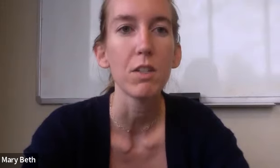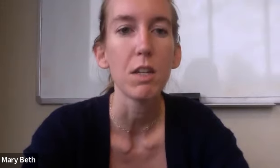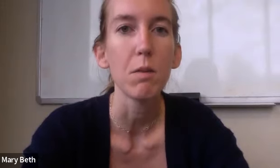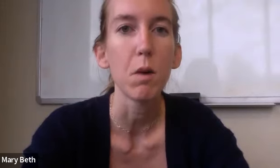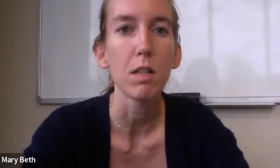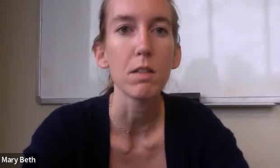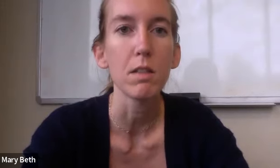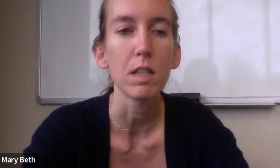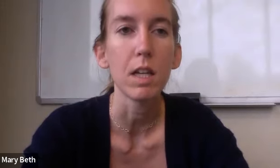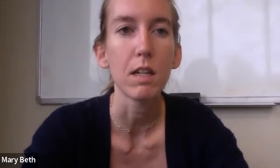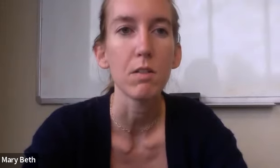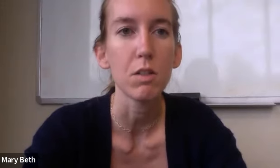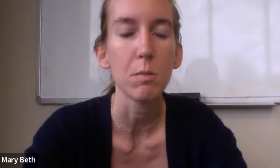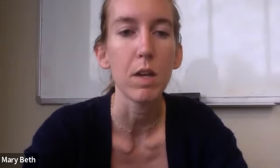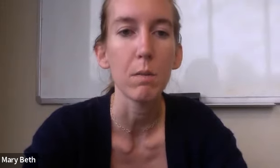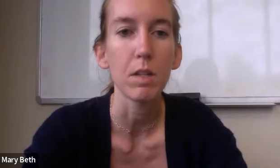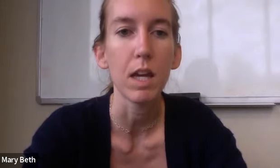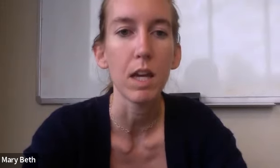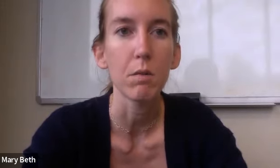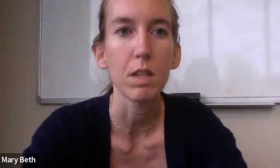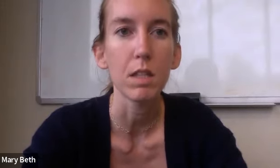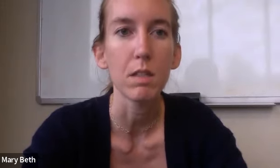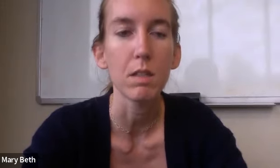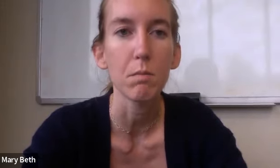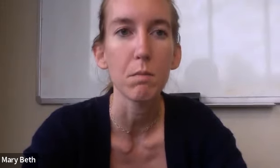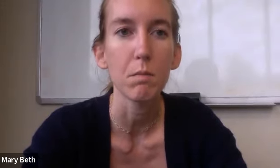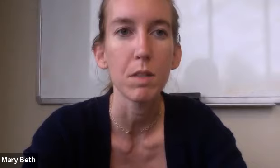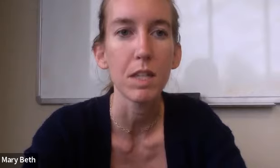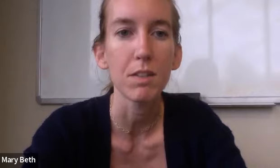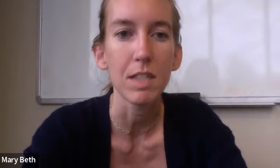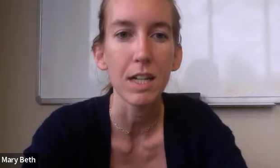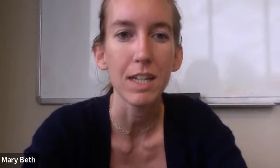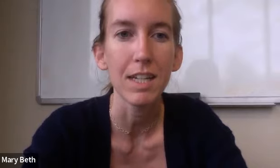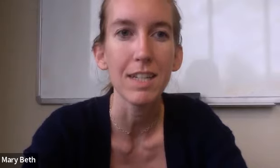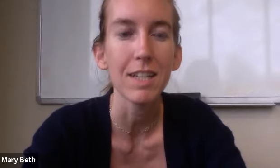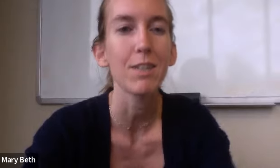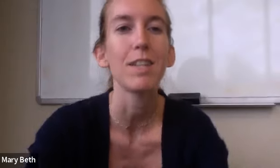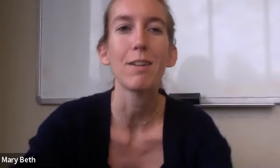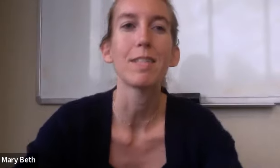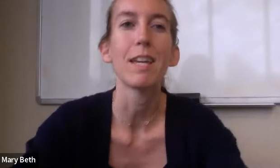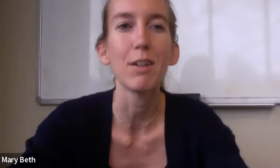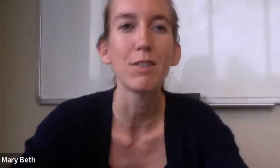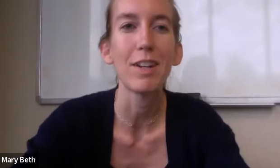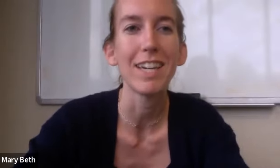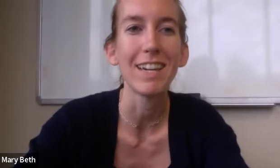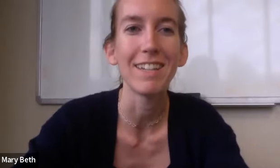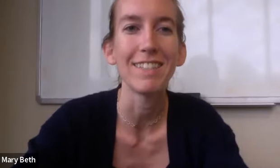she wants to like just be able to hang out with us without signing. And so then I was like, oh, now I can't